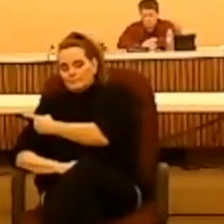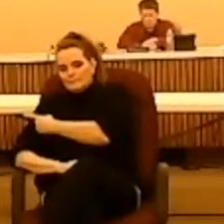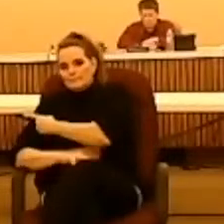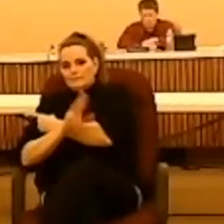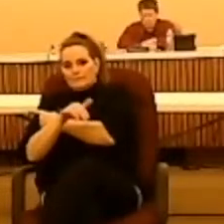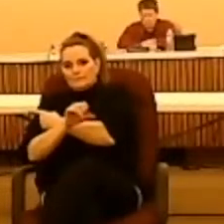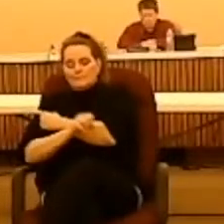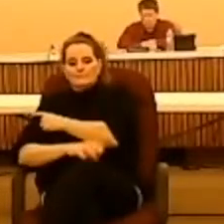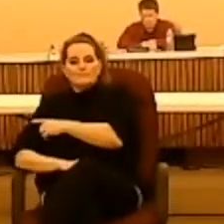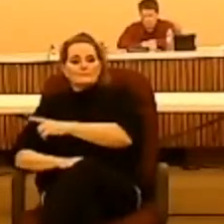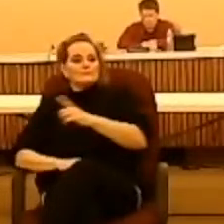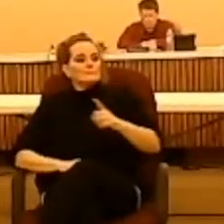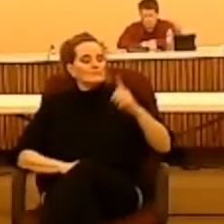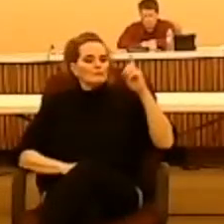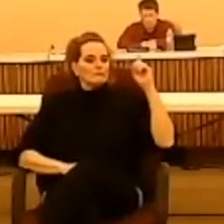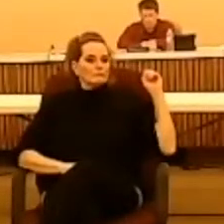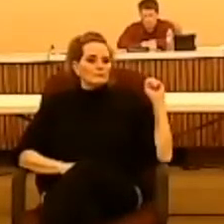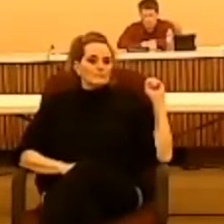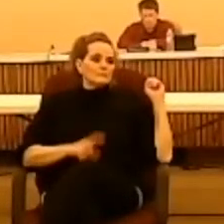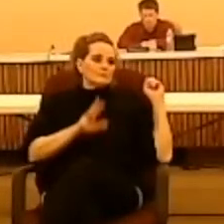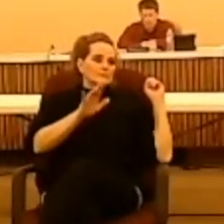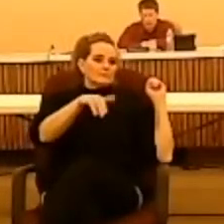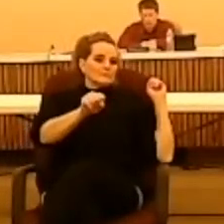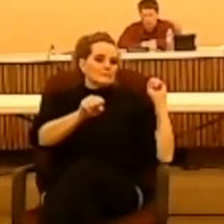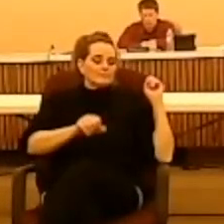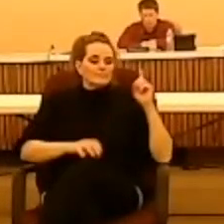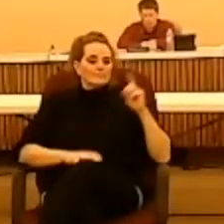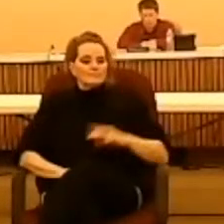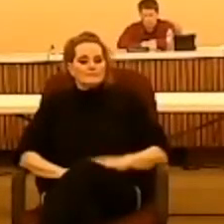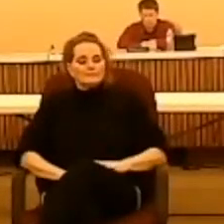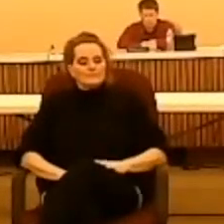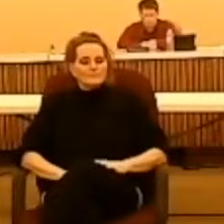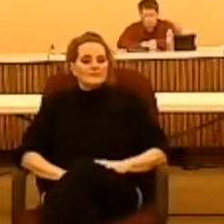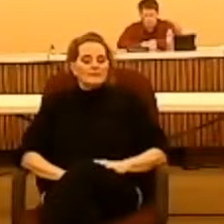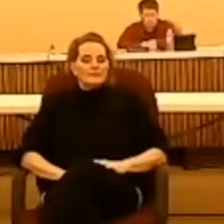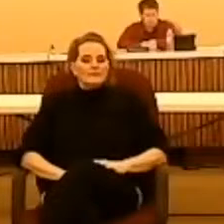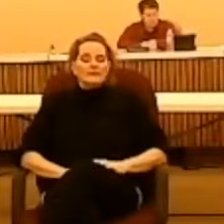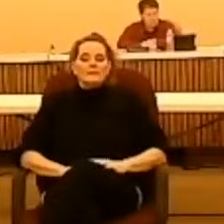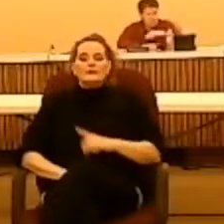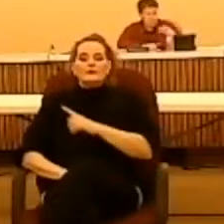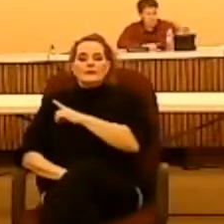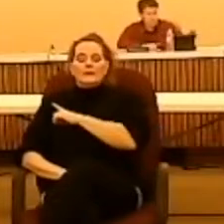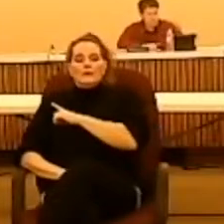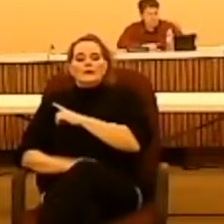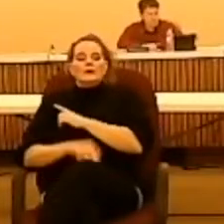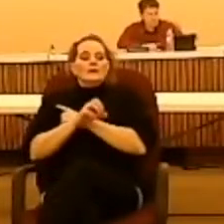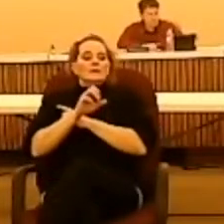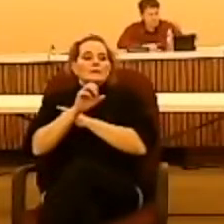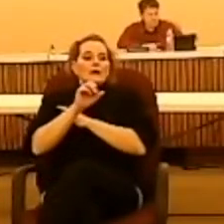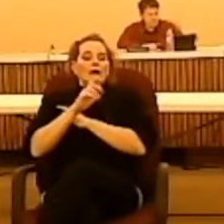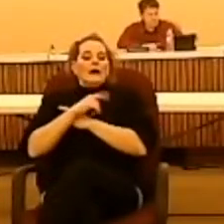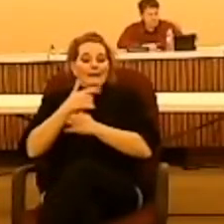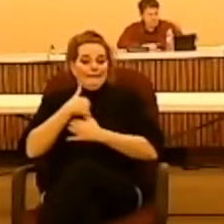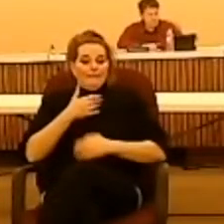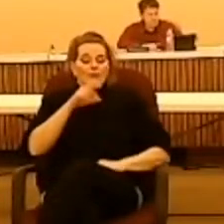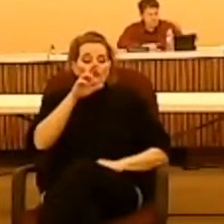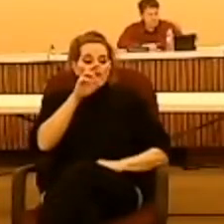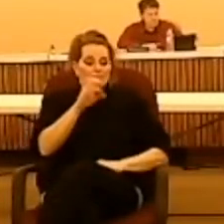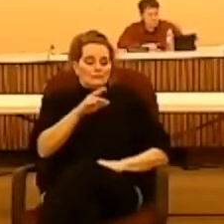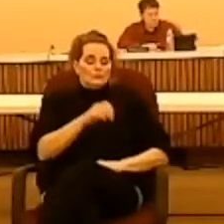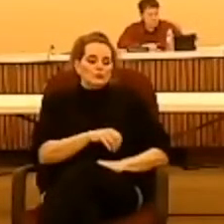Bolsner, Aye. Supervisor Schultz. Aye. Supervisor Schultz and fellow board members, I have resolution